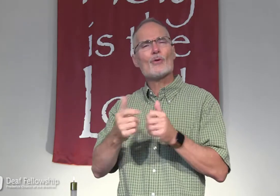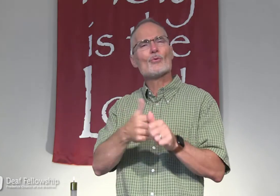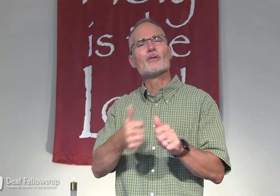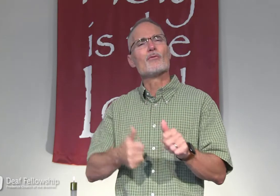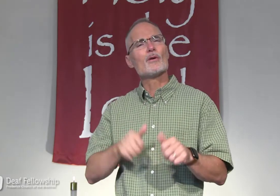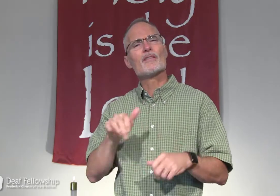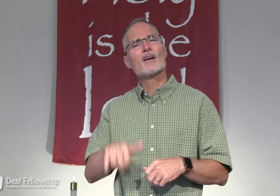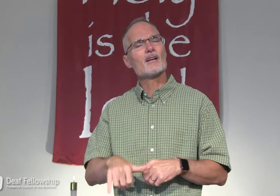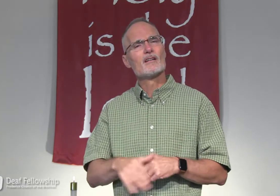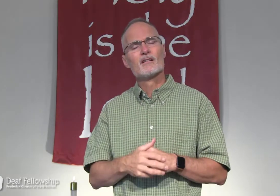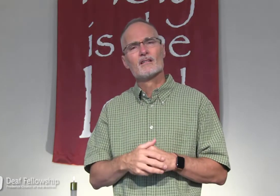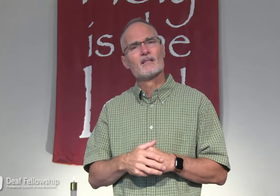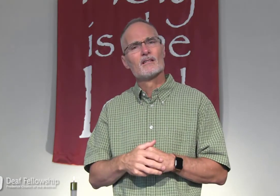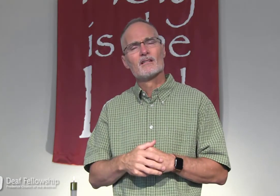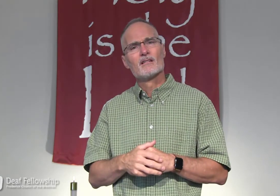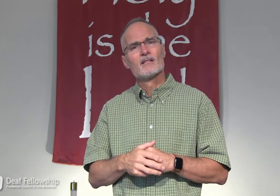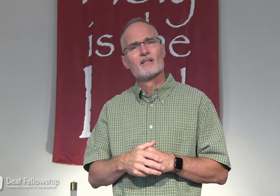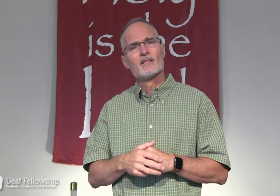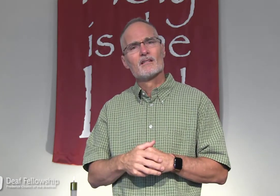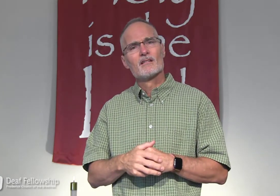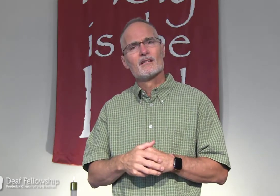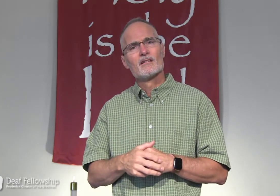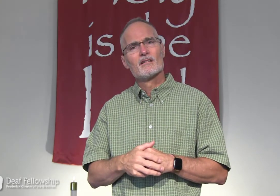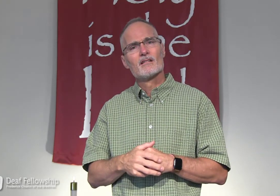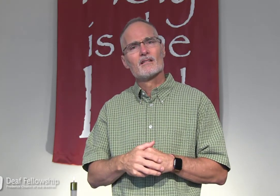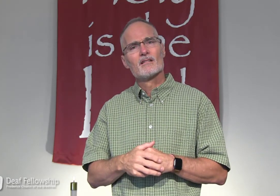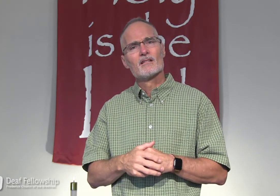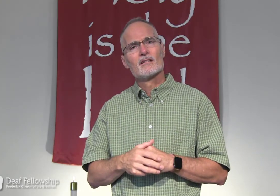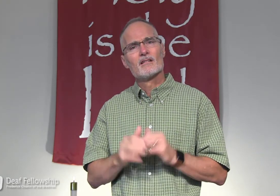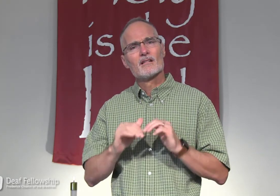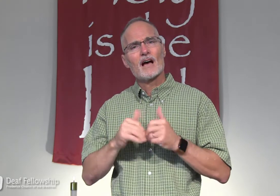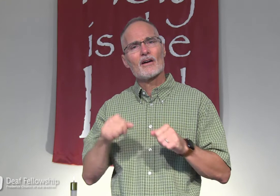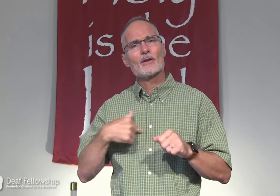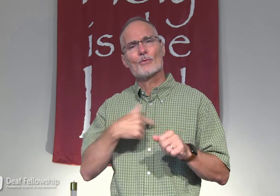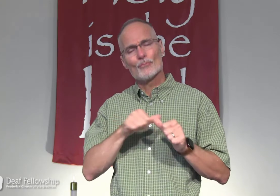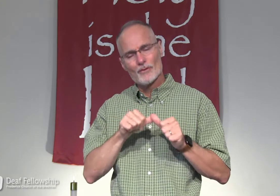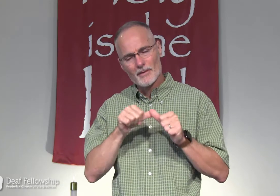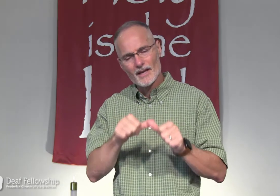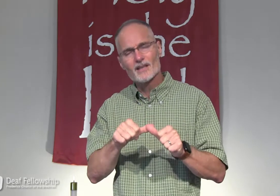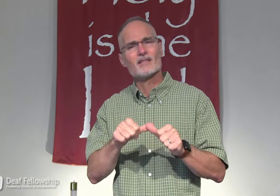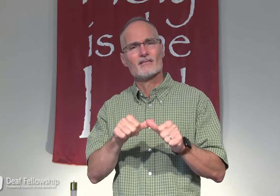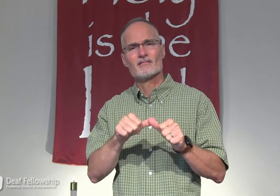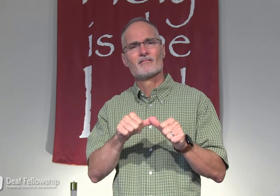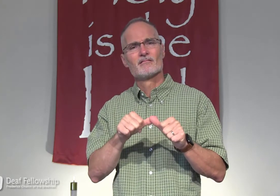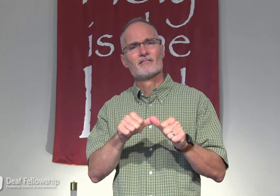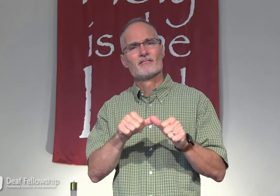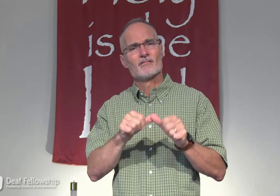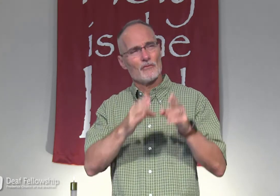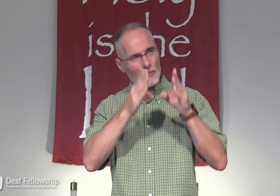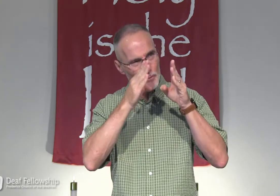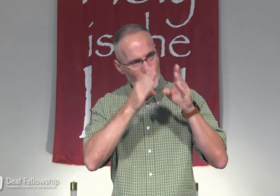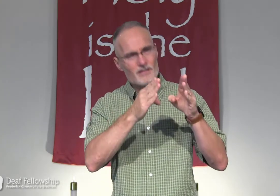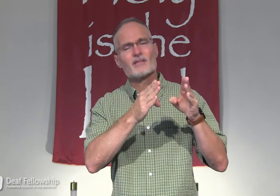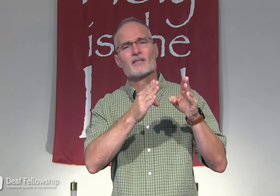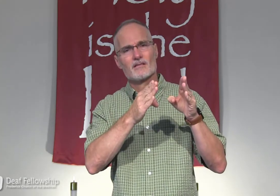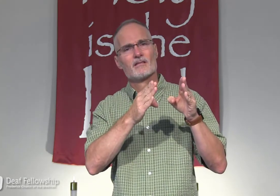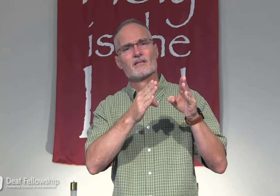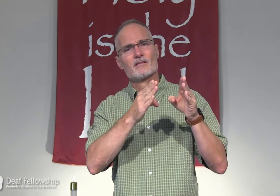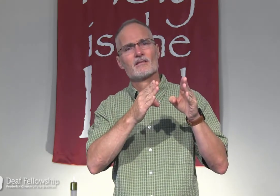You need to know how to avoid that type of straying. How can we remain